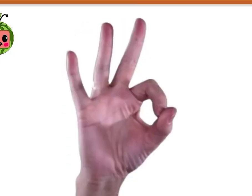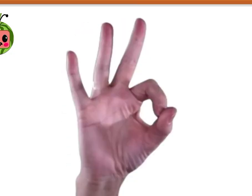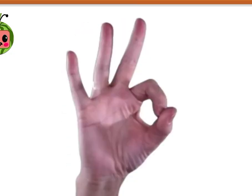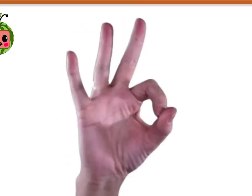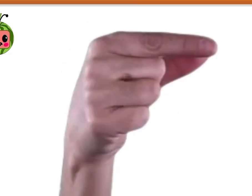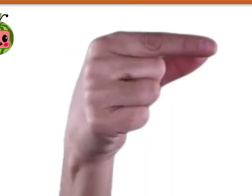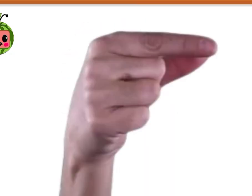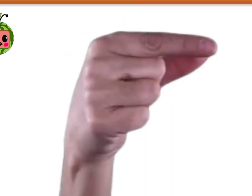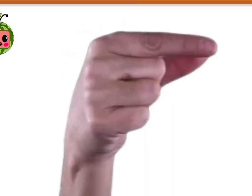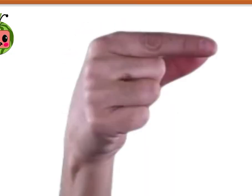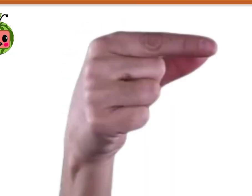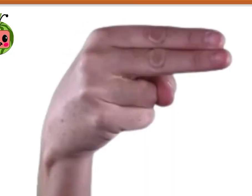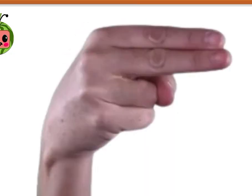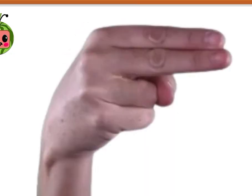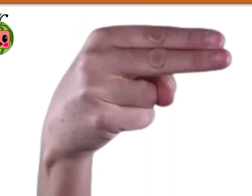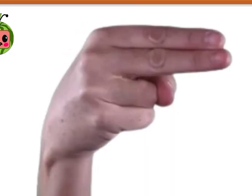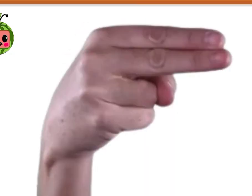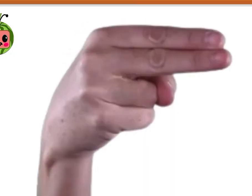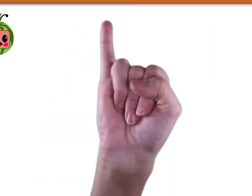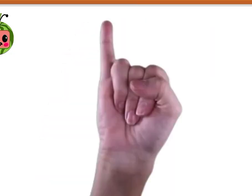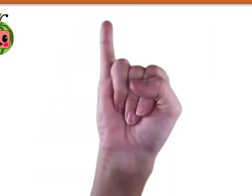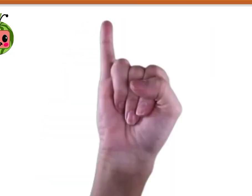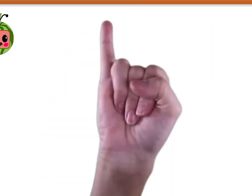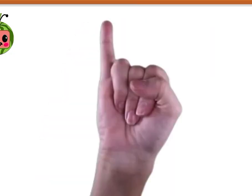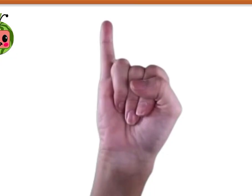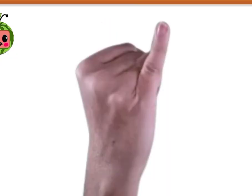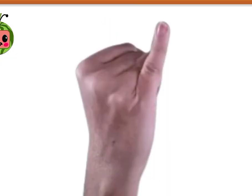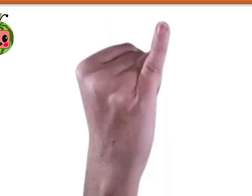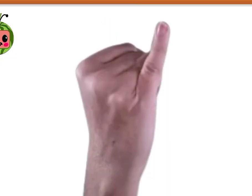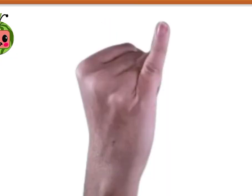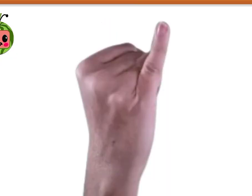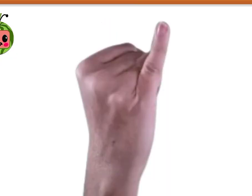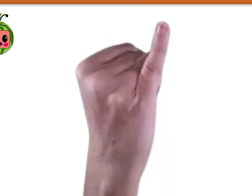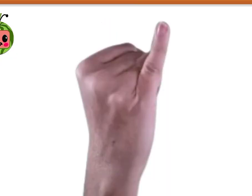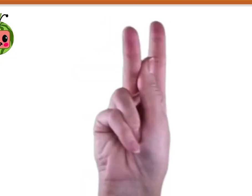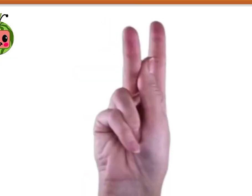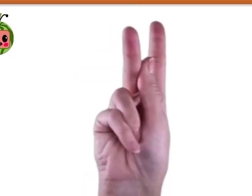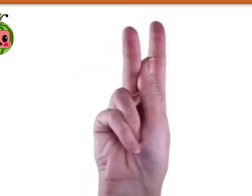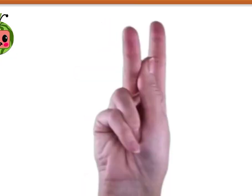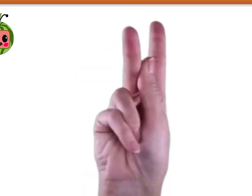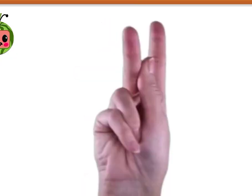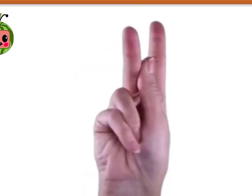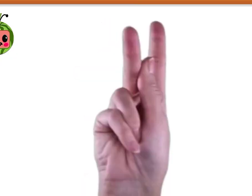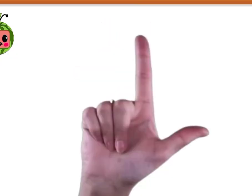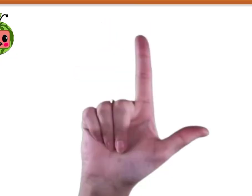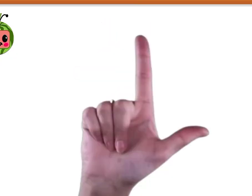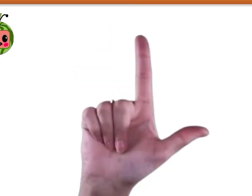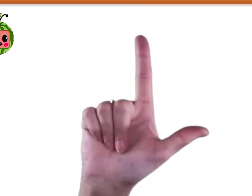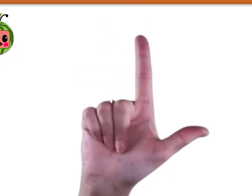G, H, I, J, K, L,